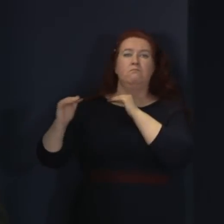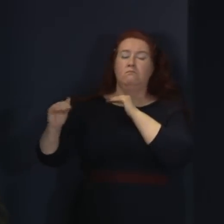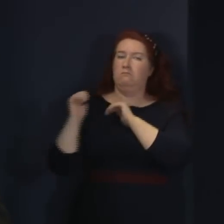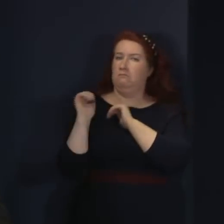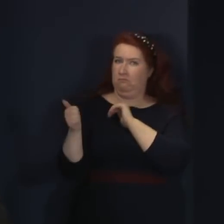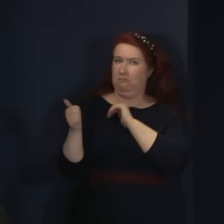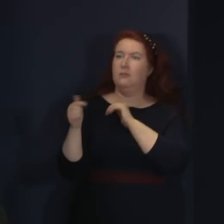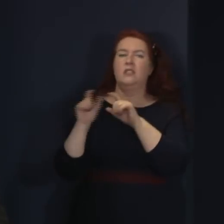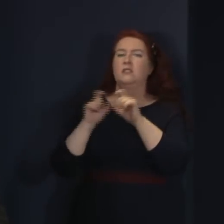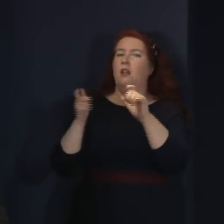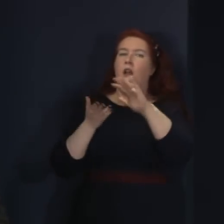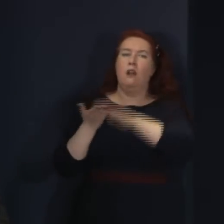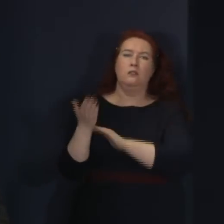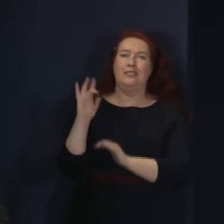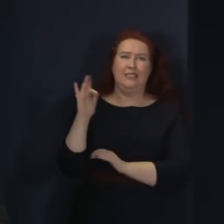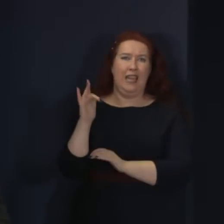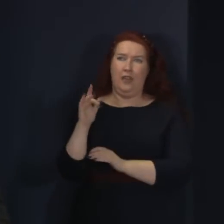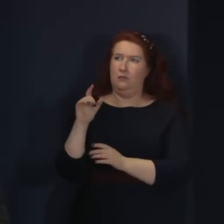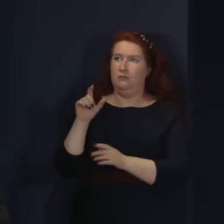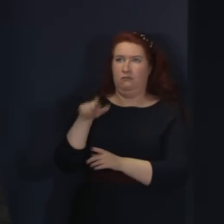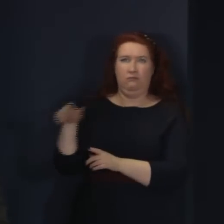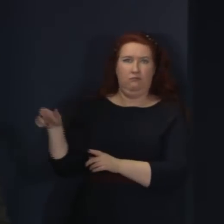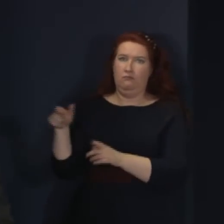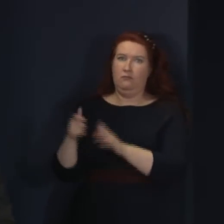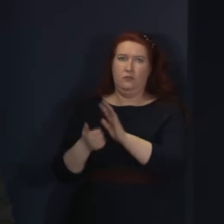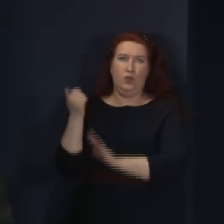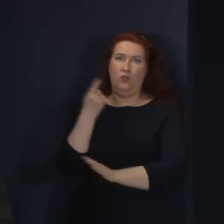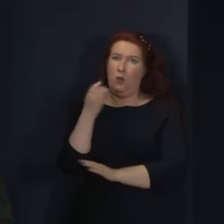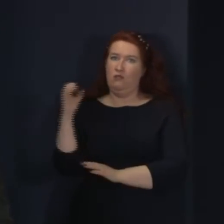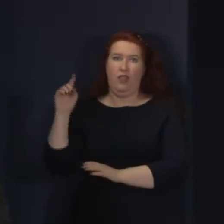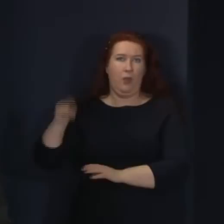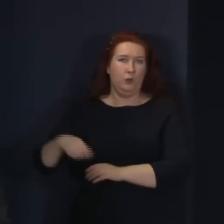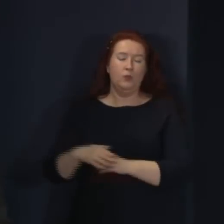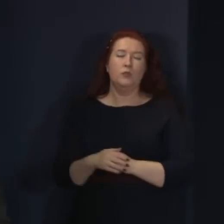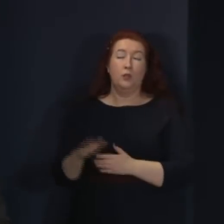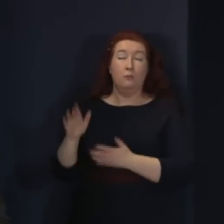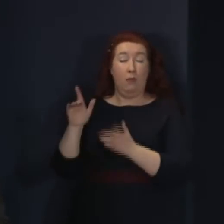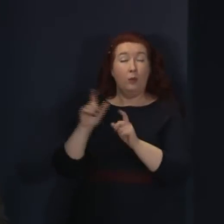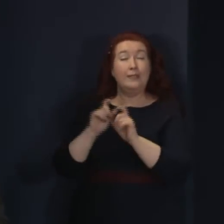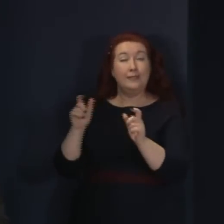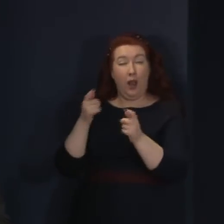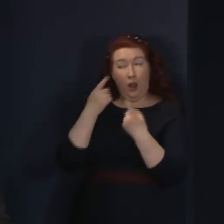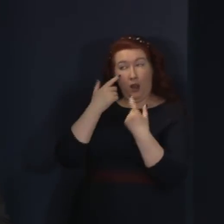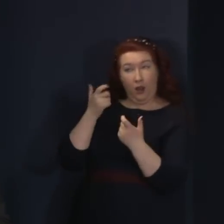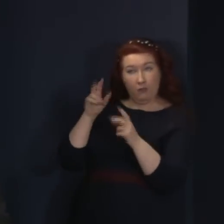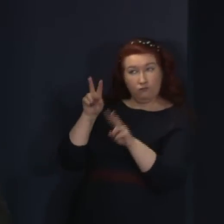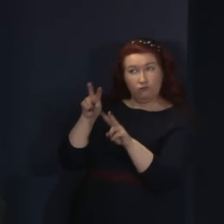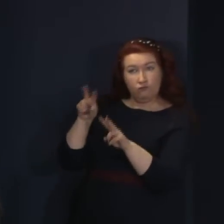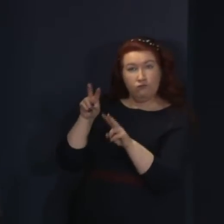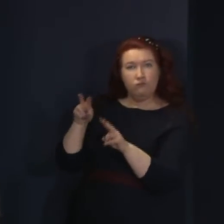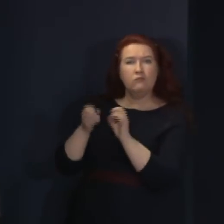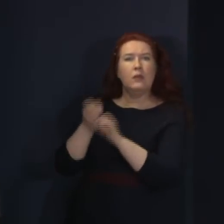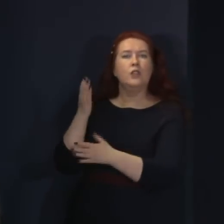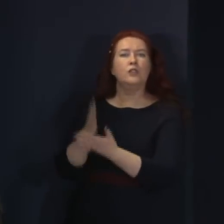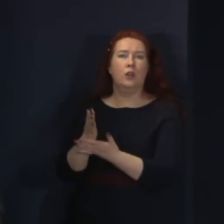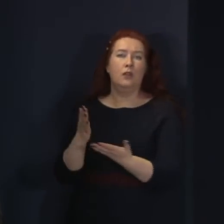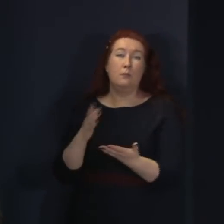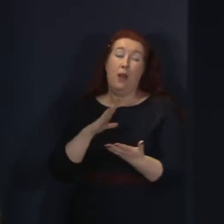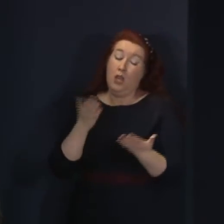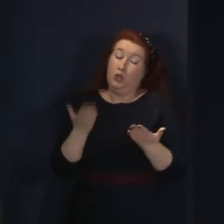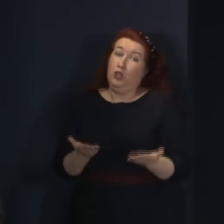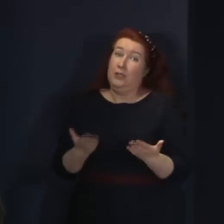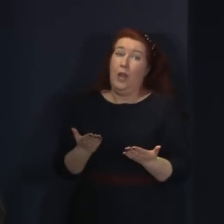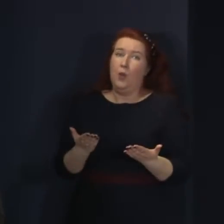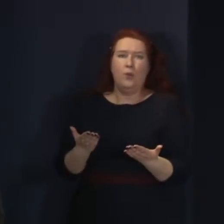those are under 10 cases per 100,000 just now. It's right that we continue to be vigilant in those areas just now. But at this moment in time, we're